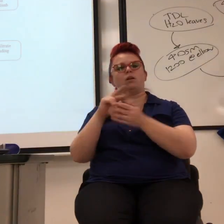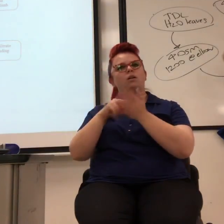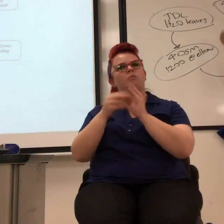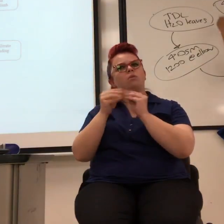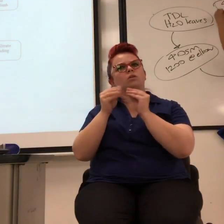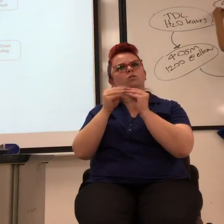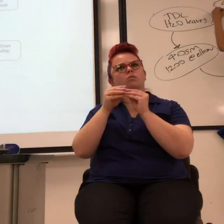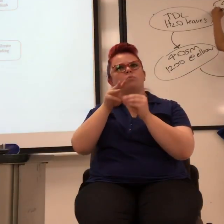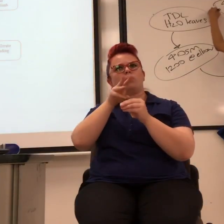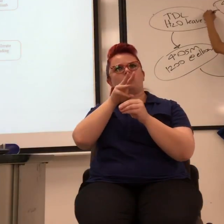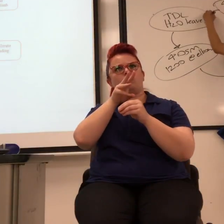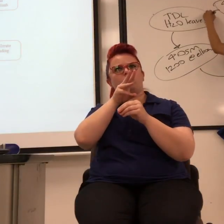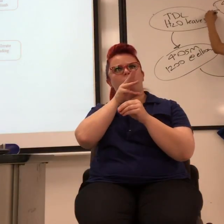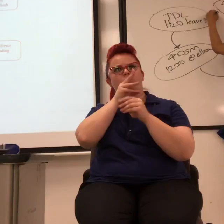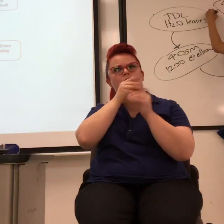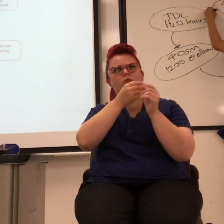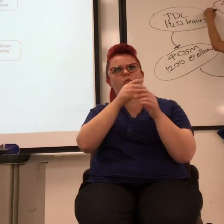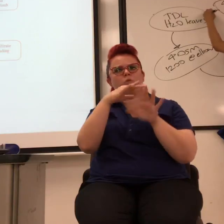down?